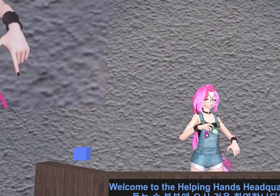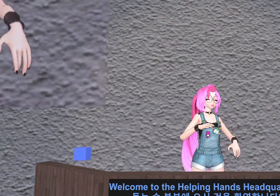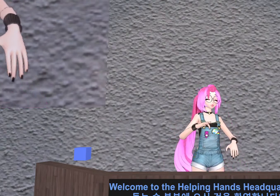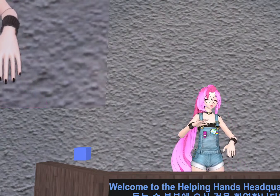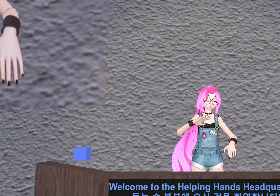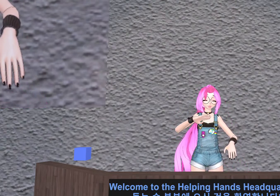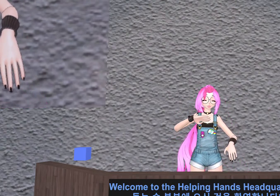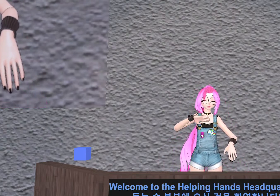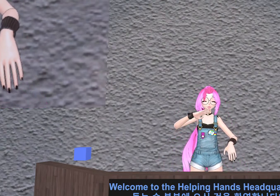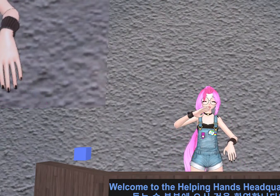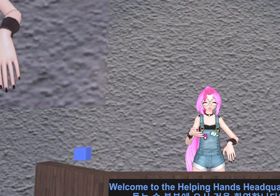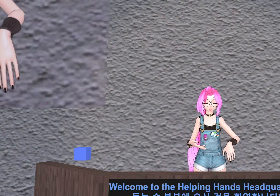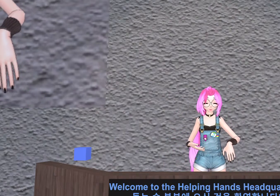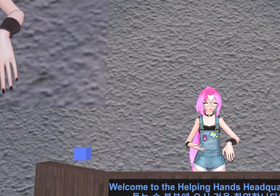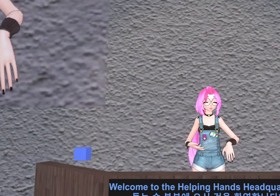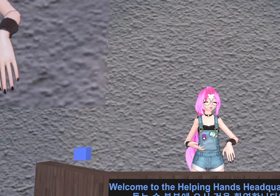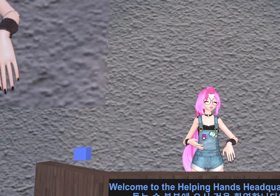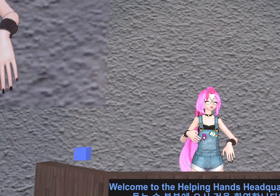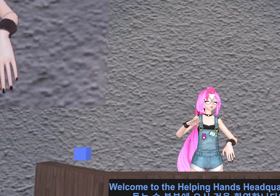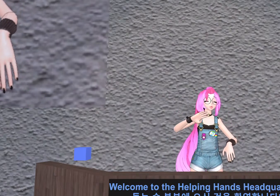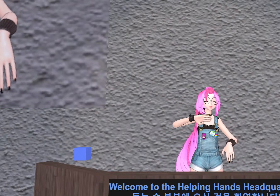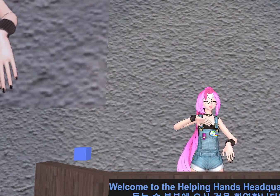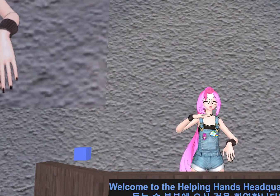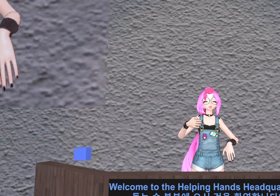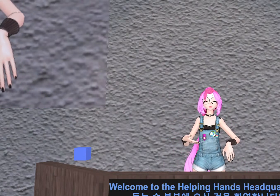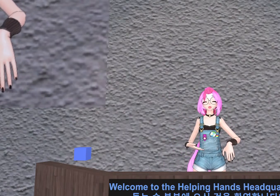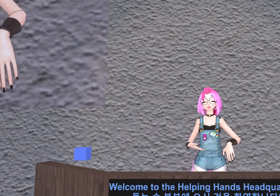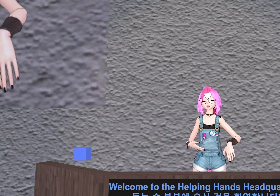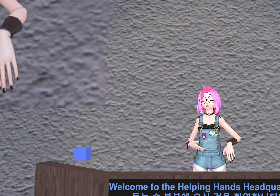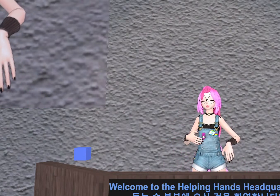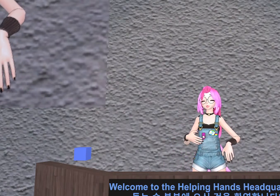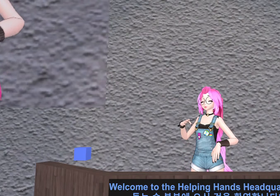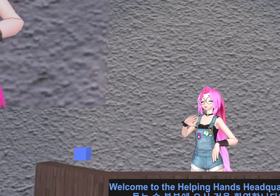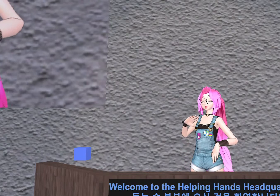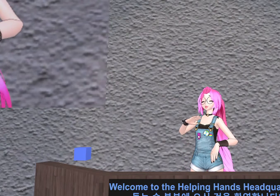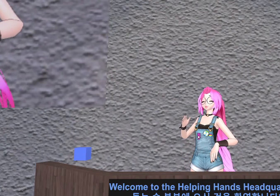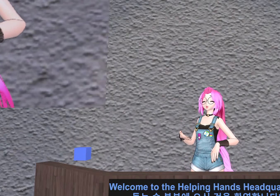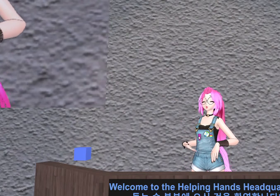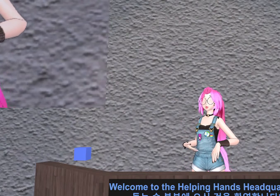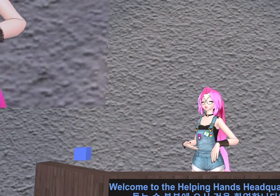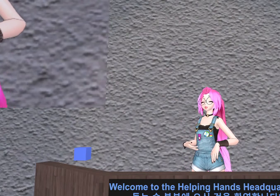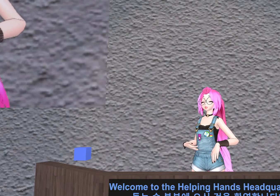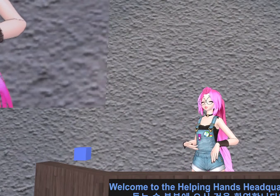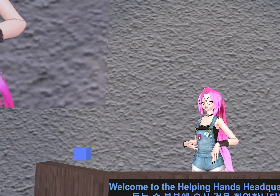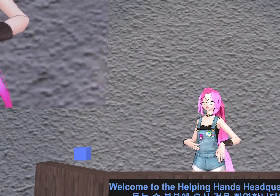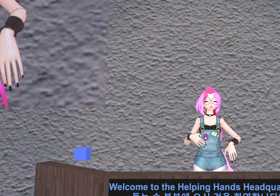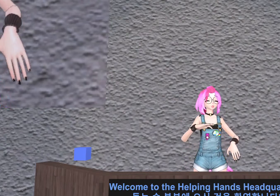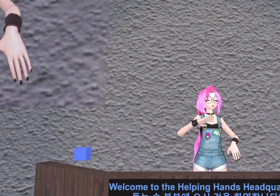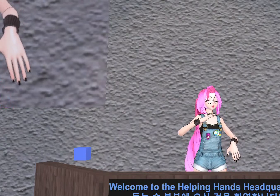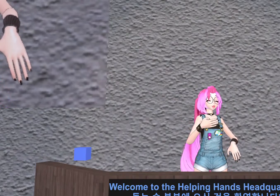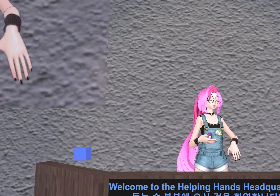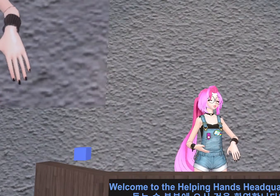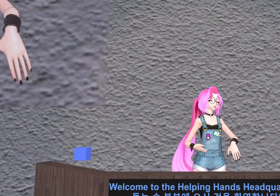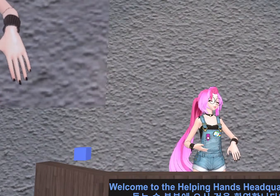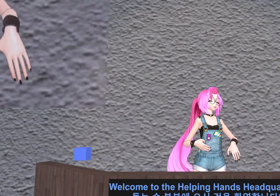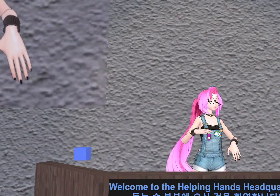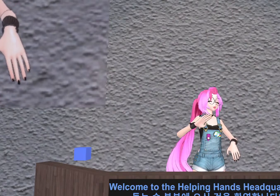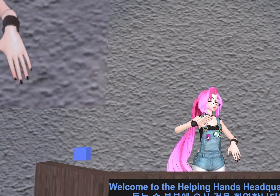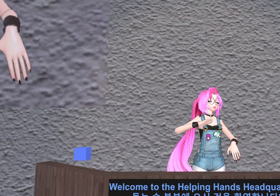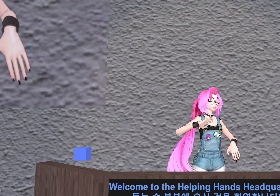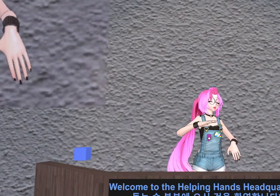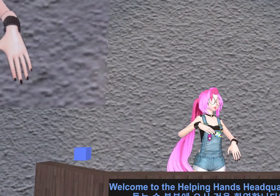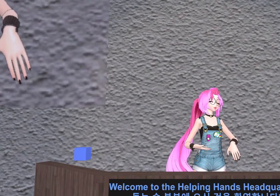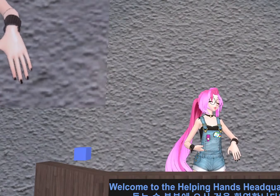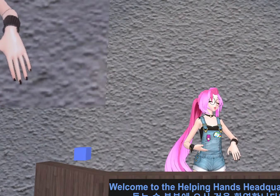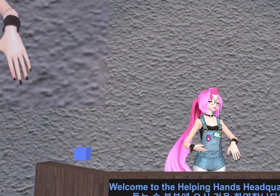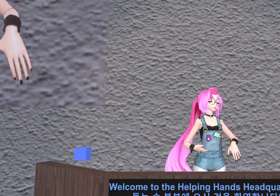turn to your right to that person, and sign welcome. This time, sign welcome. So you're going to say, welcome here. Welcome.